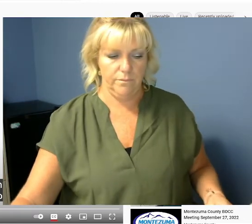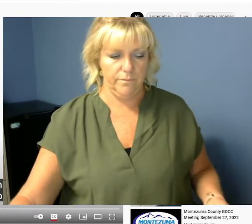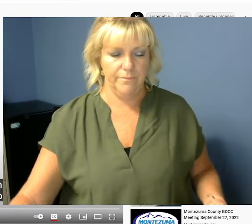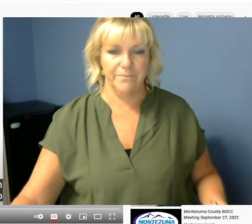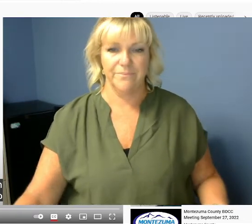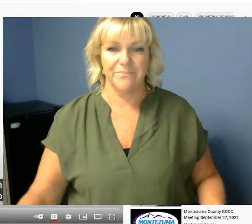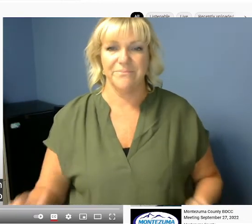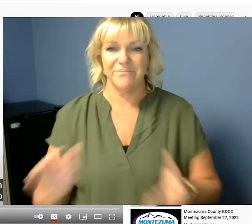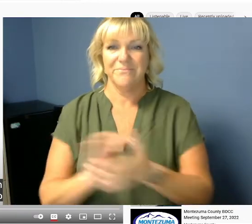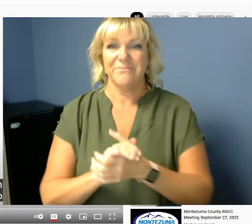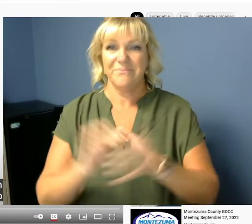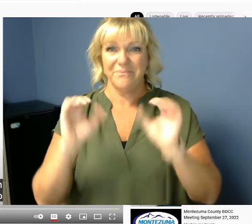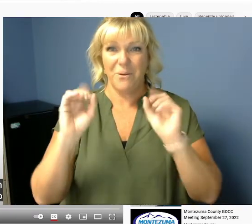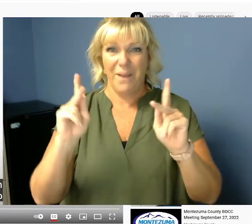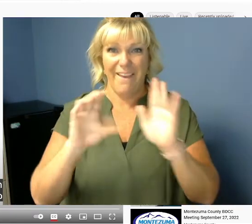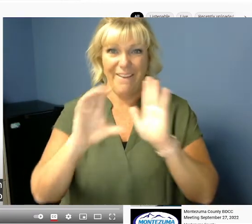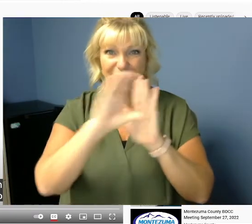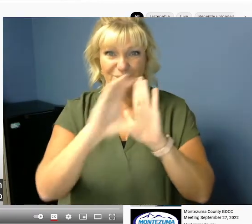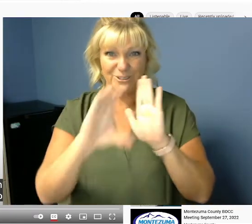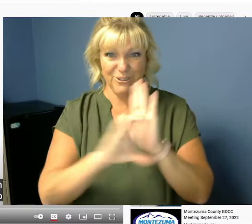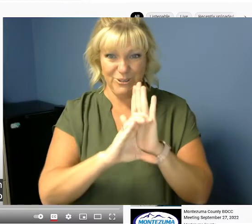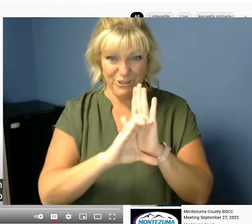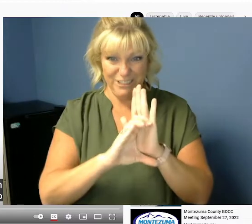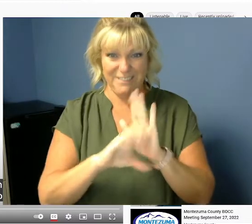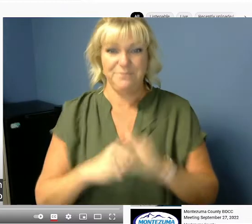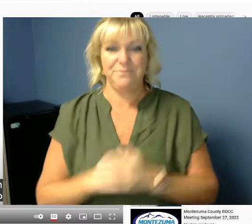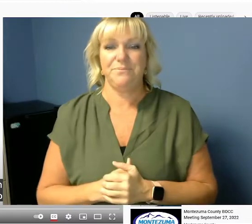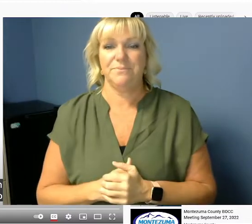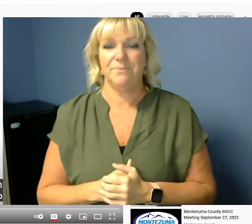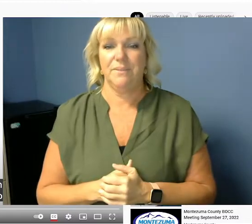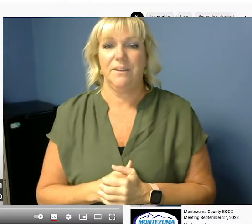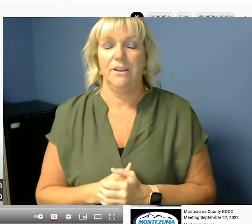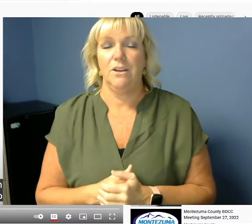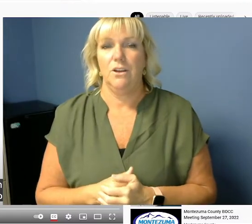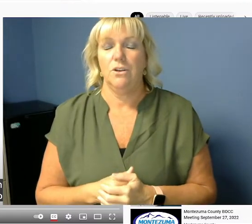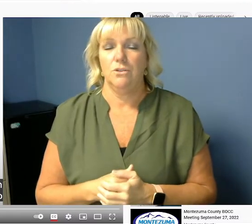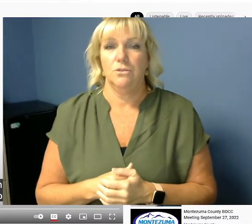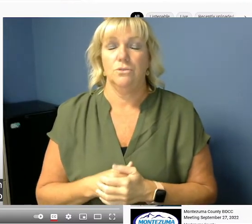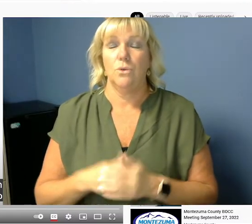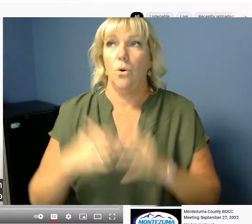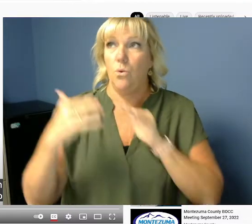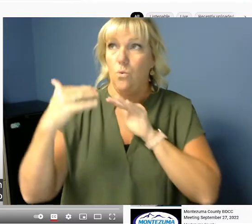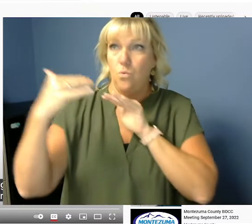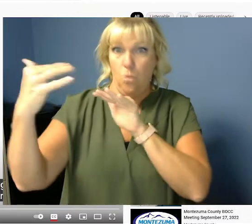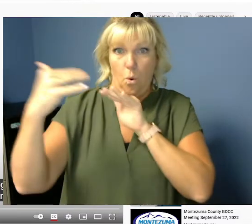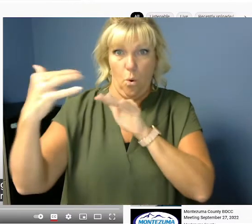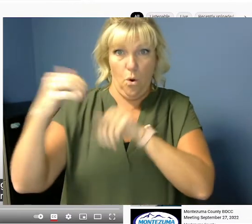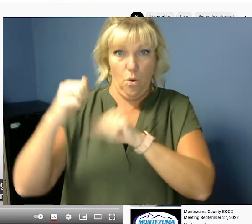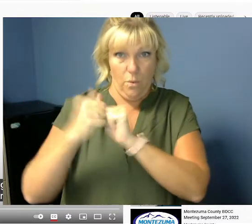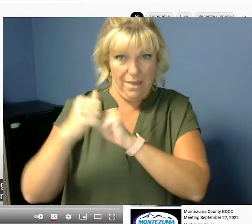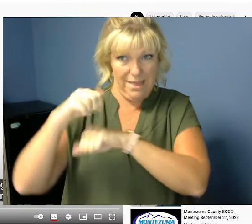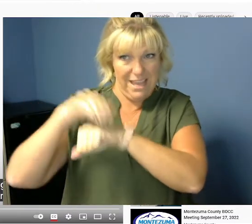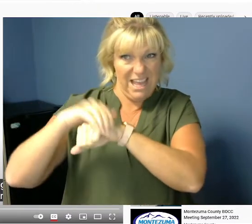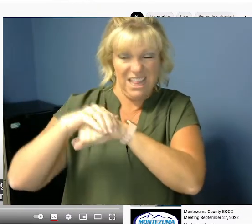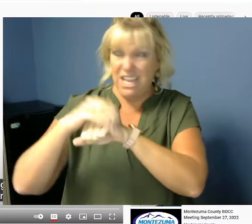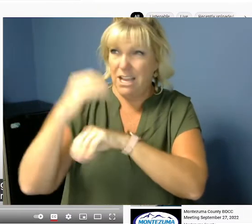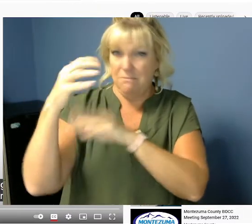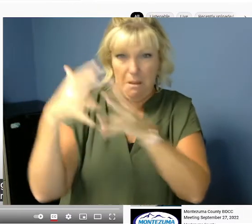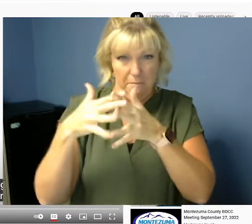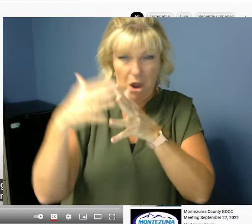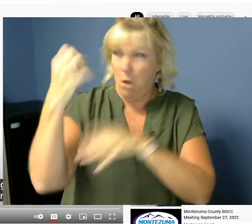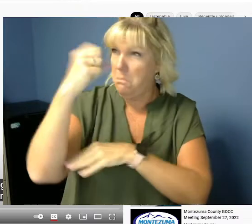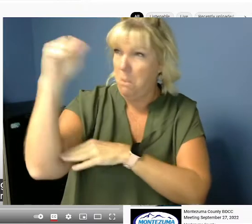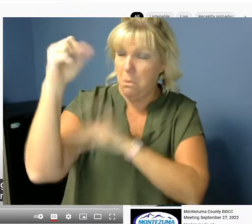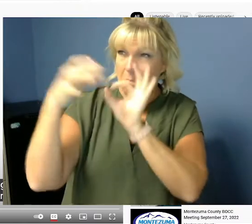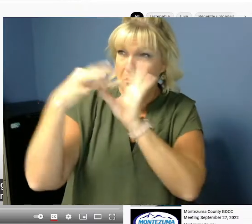Okay, Constitution. So here we are with the consequences of the American Revolution. And the first thing we're going to do is we're going to